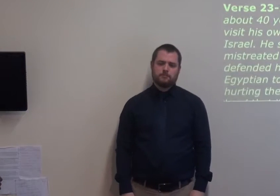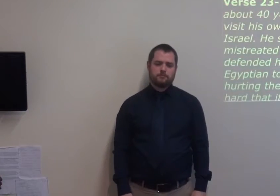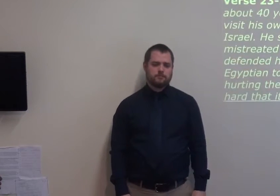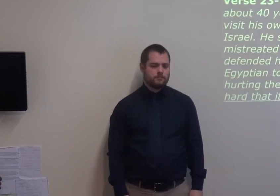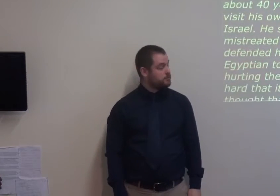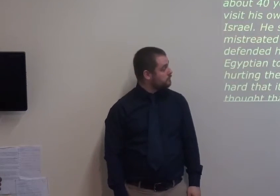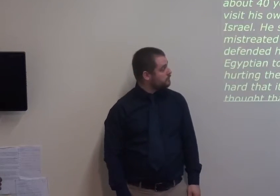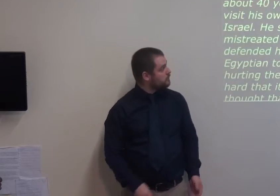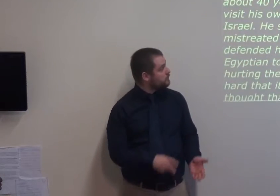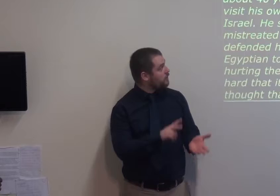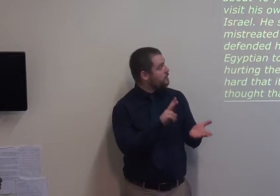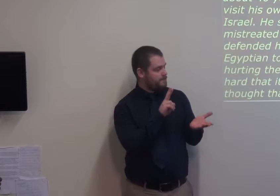Verses 23 to 25.